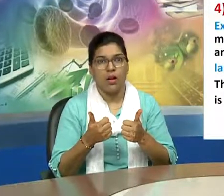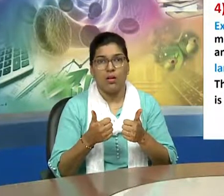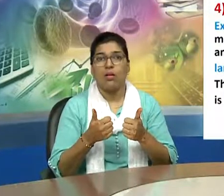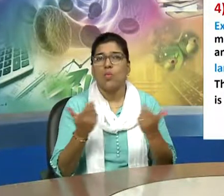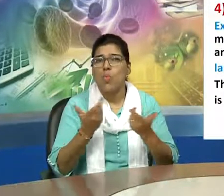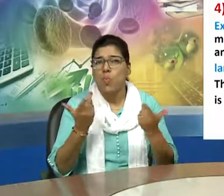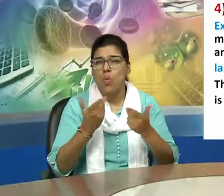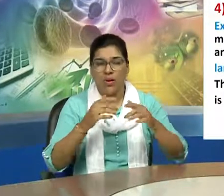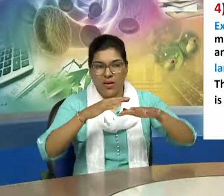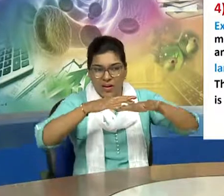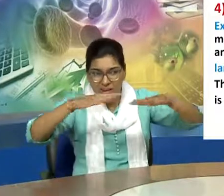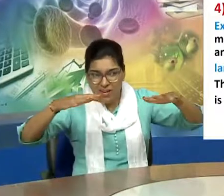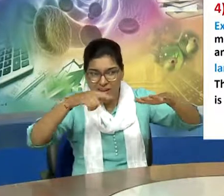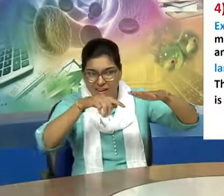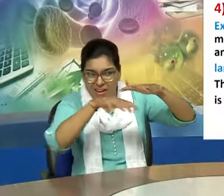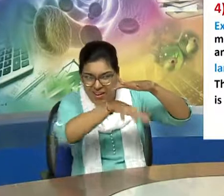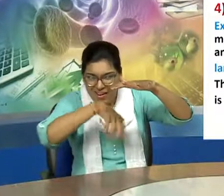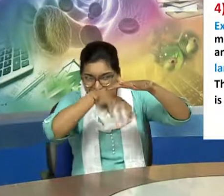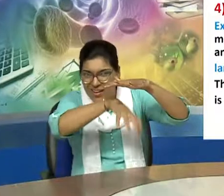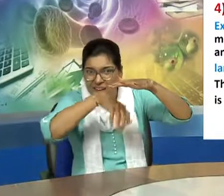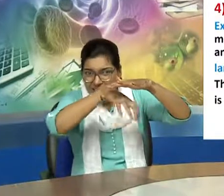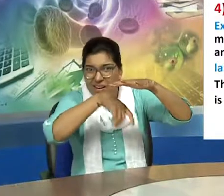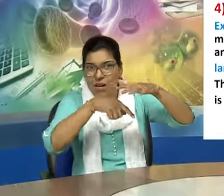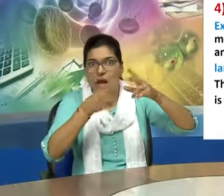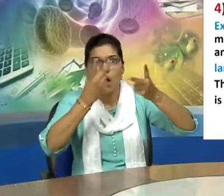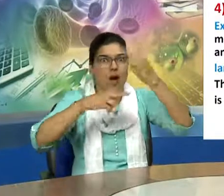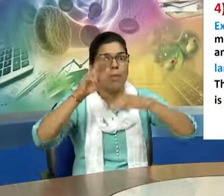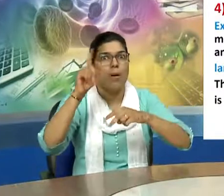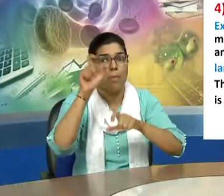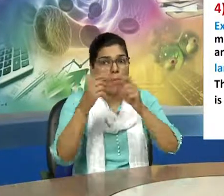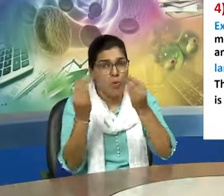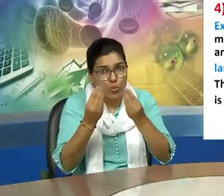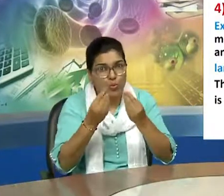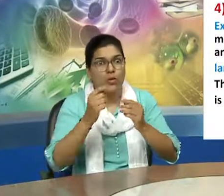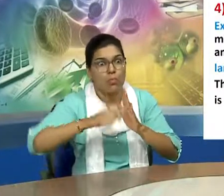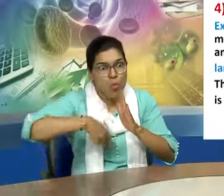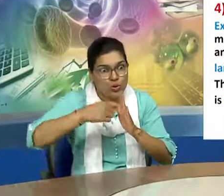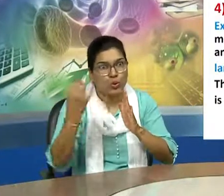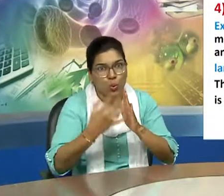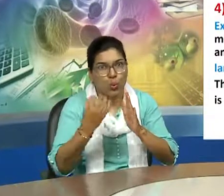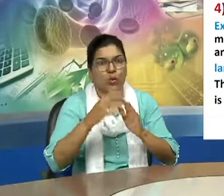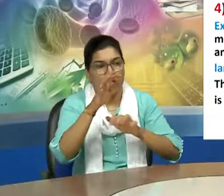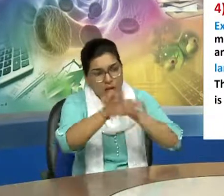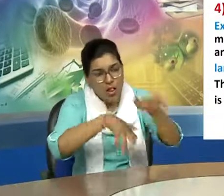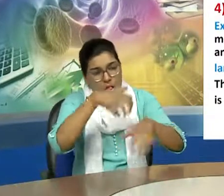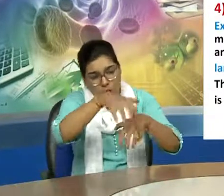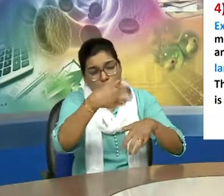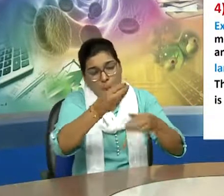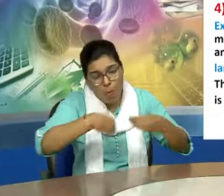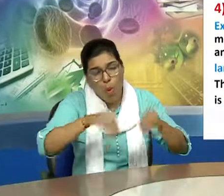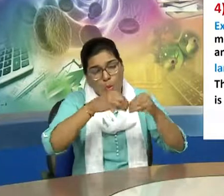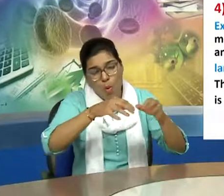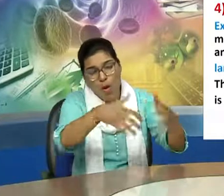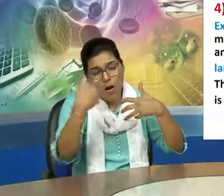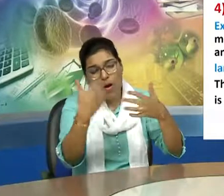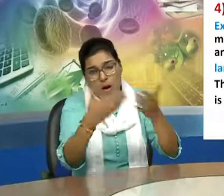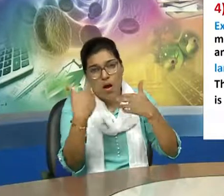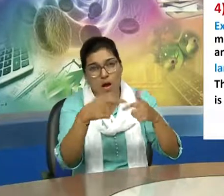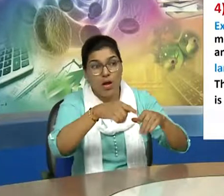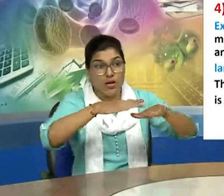the degradation of environment from mine, this is about land subsidence. You know,